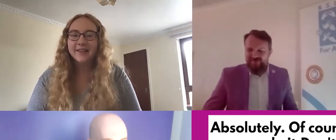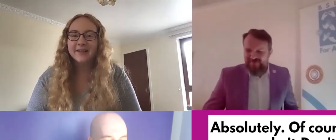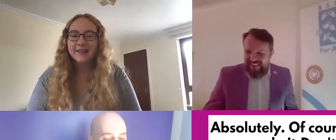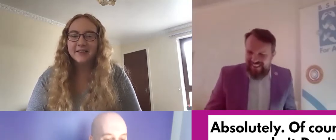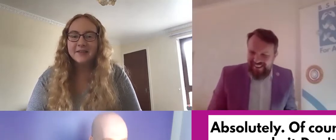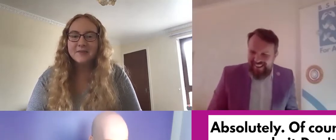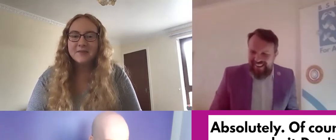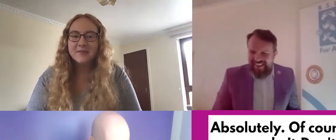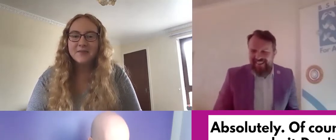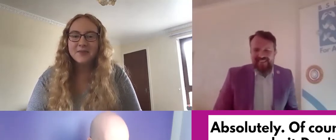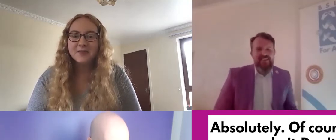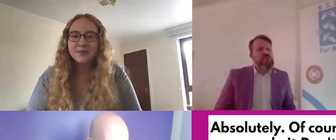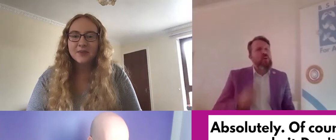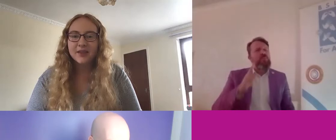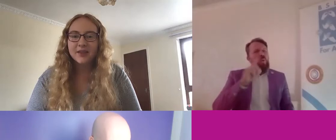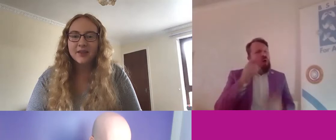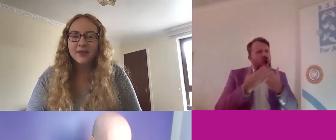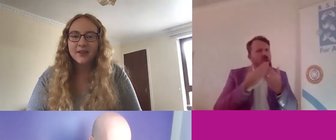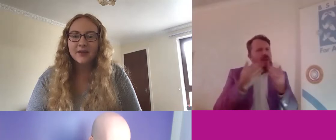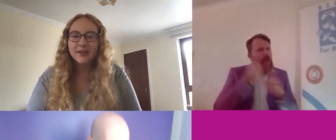it. Don't doubt yourself.